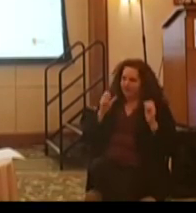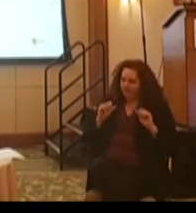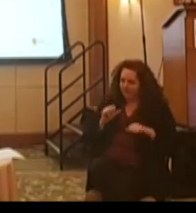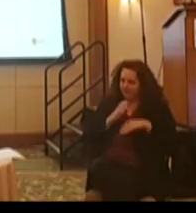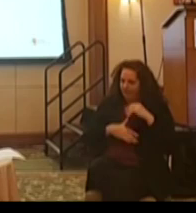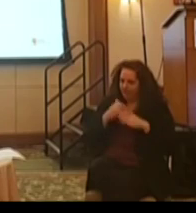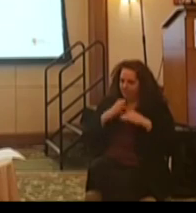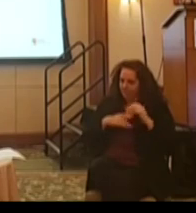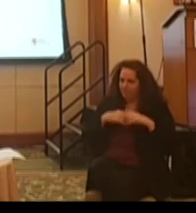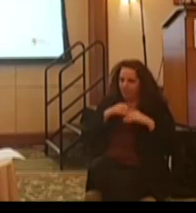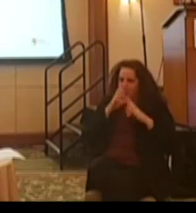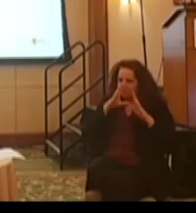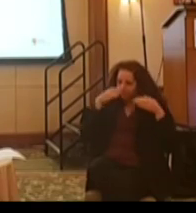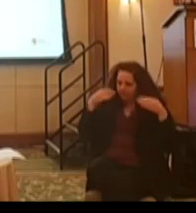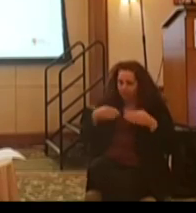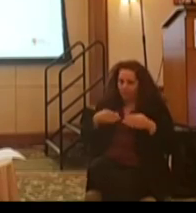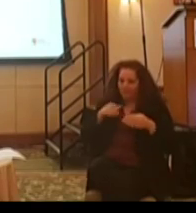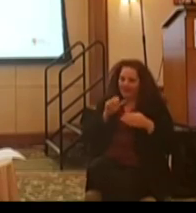around A1C.